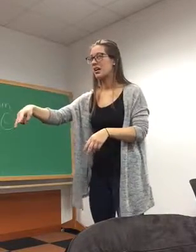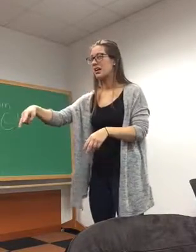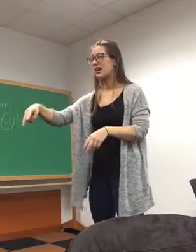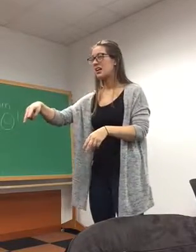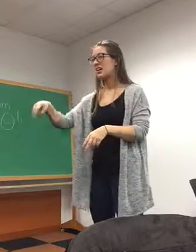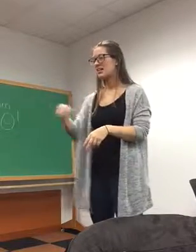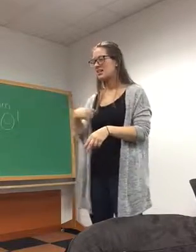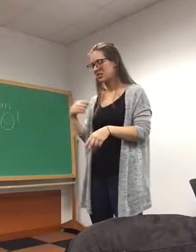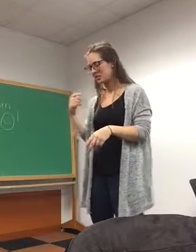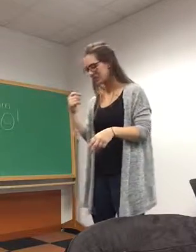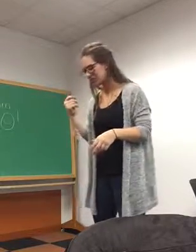I hurt my leg.